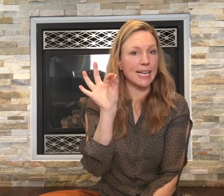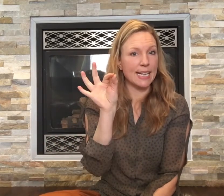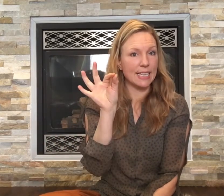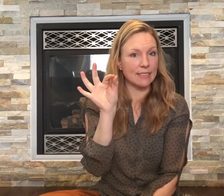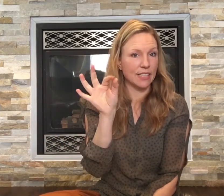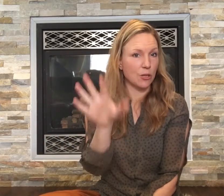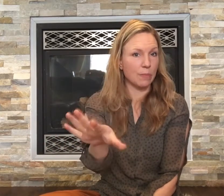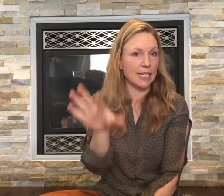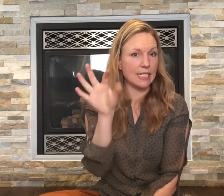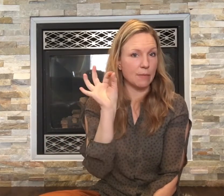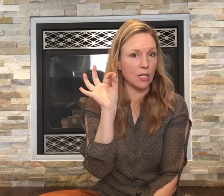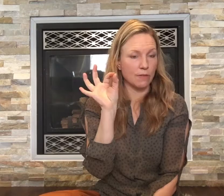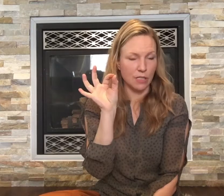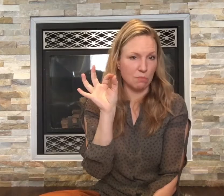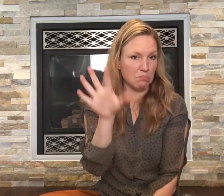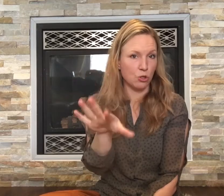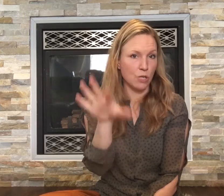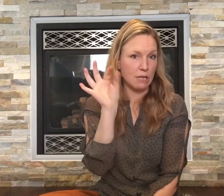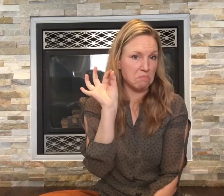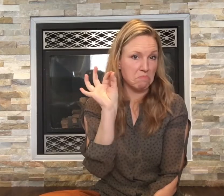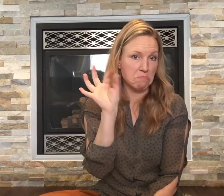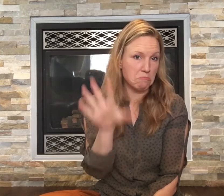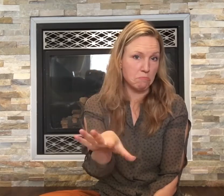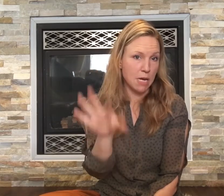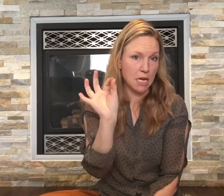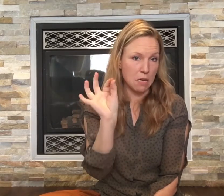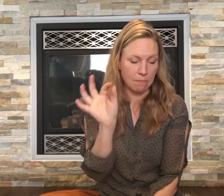Pick, like you're picking something off a tree. Pick.